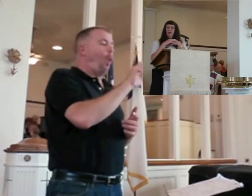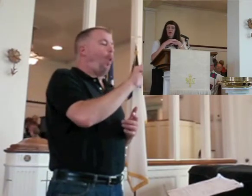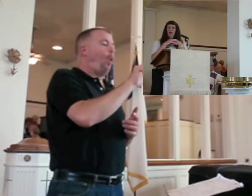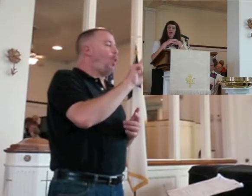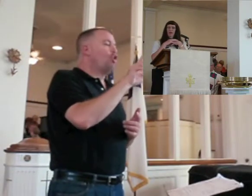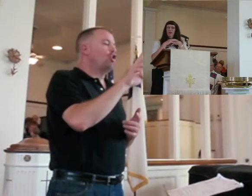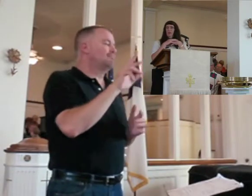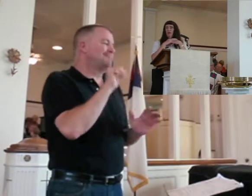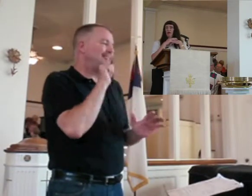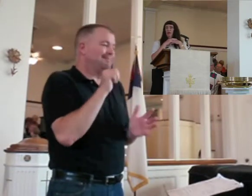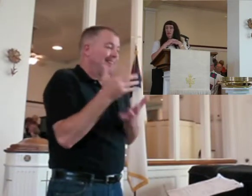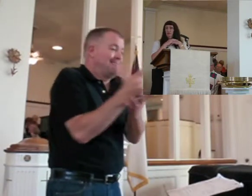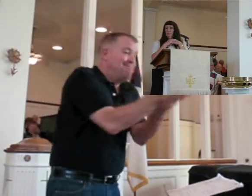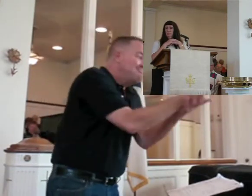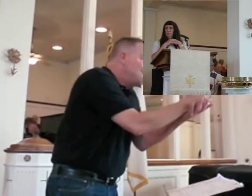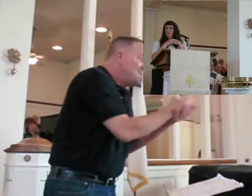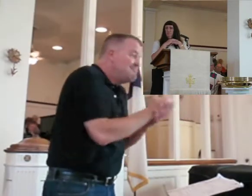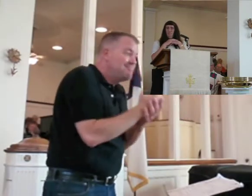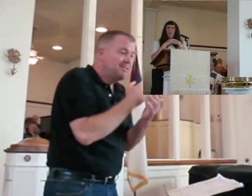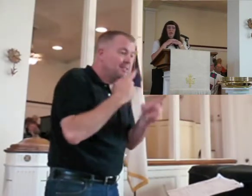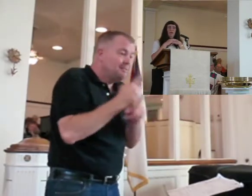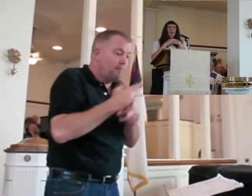Very rarely do I have more than a couple of dollars.